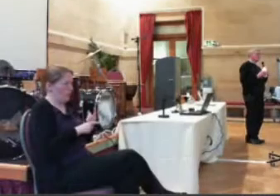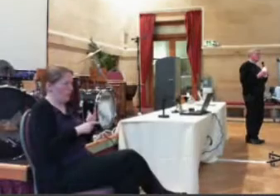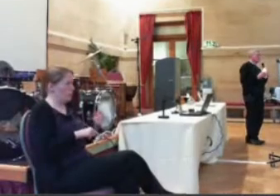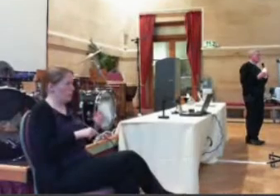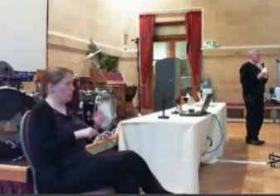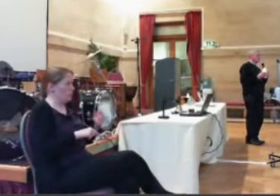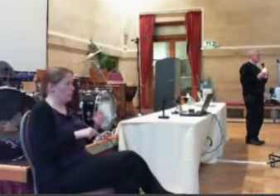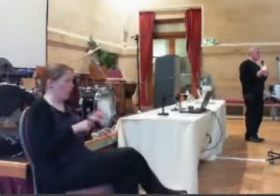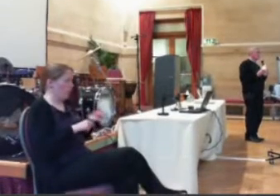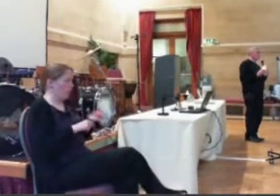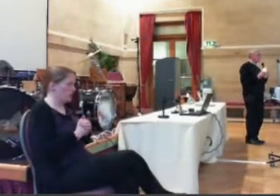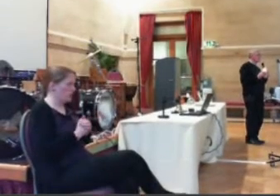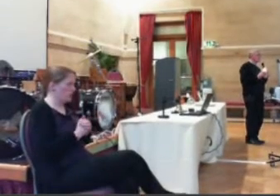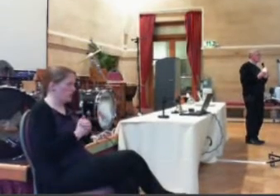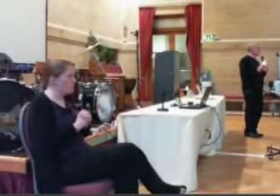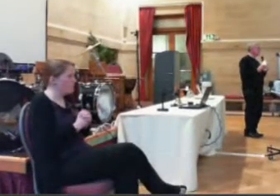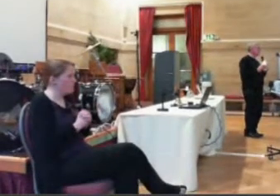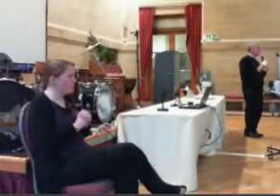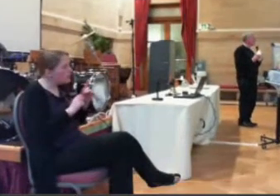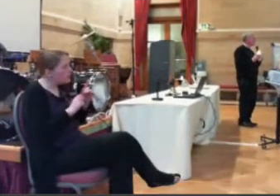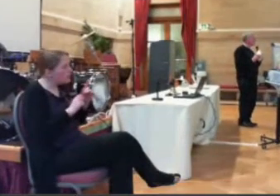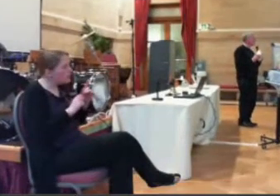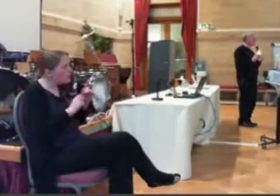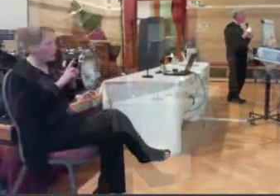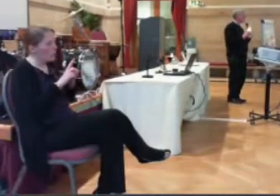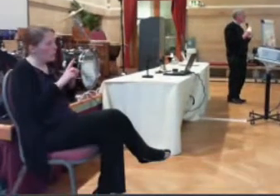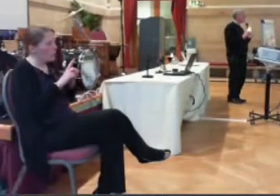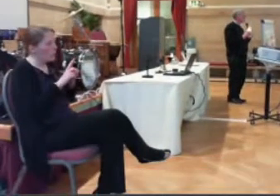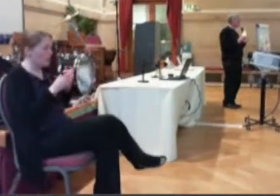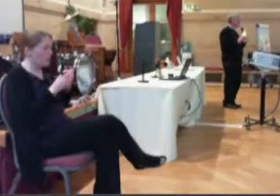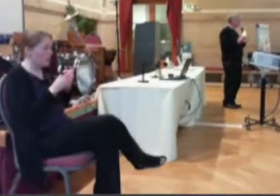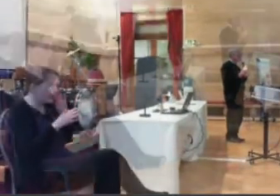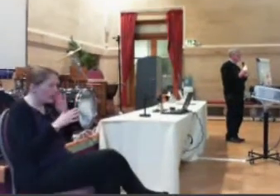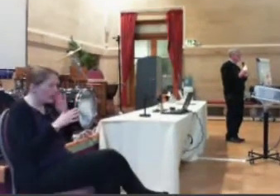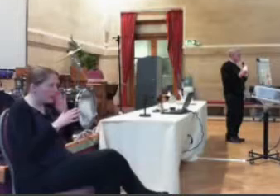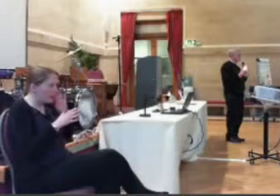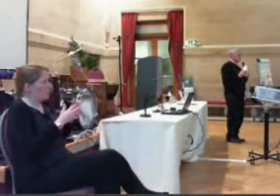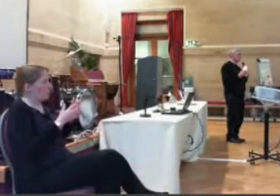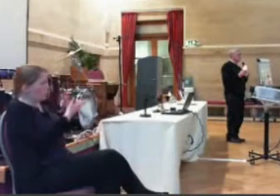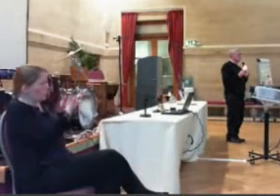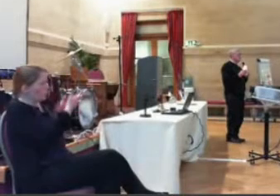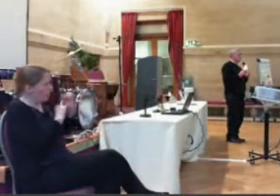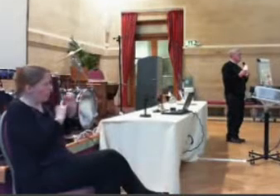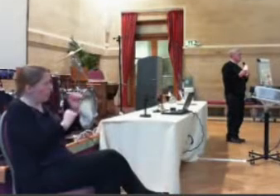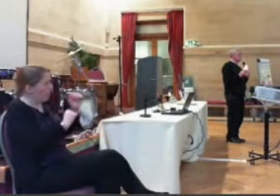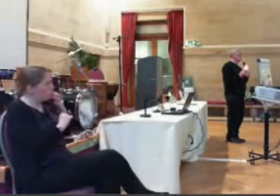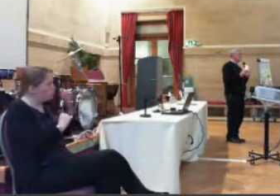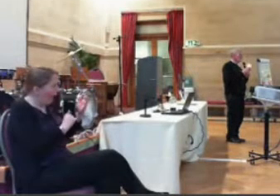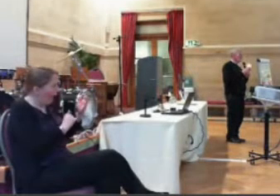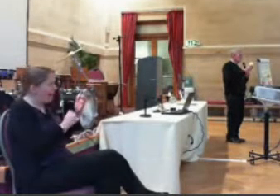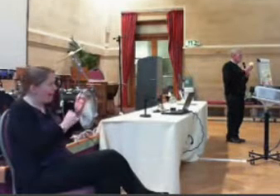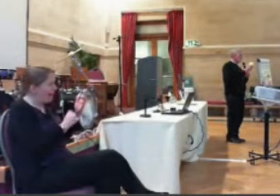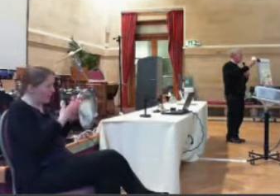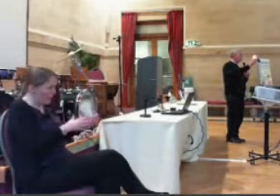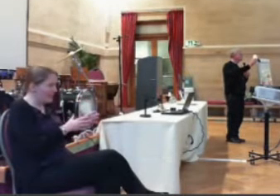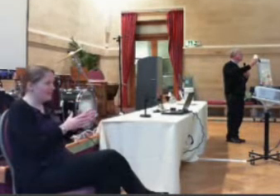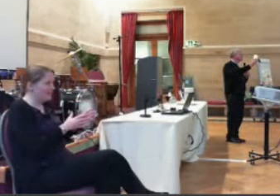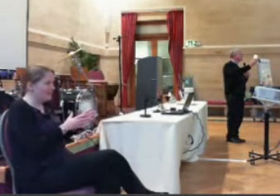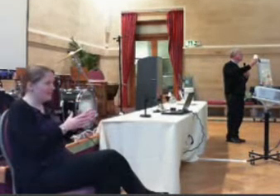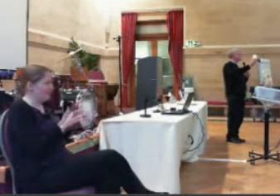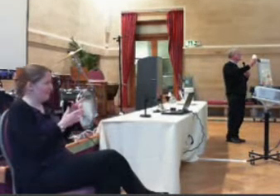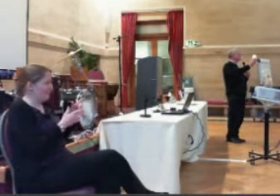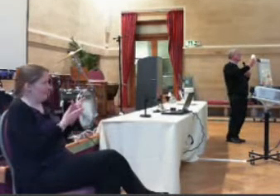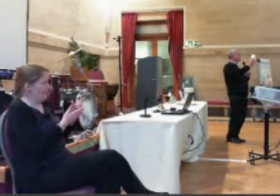We've also been touching some amazing stories of courage that have brought a